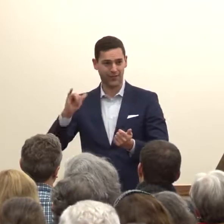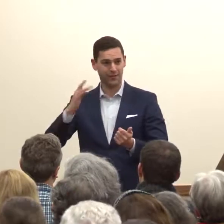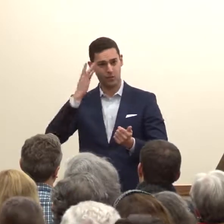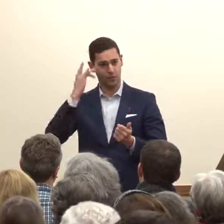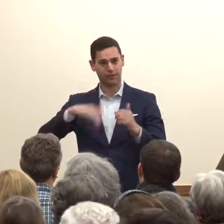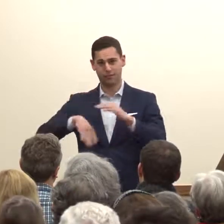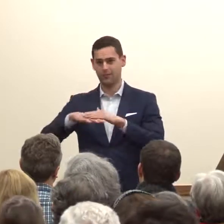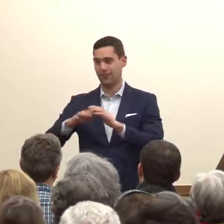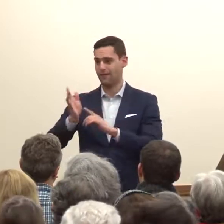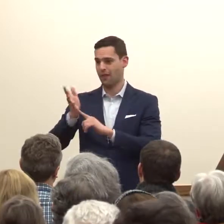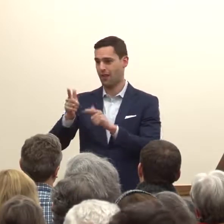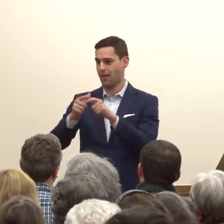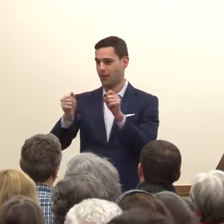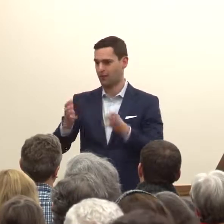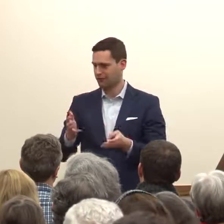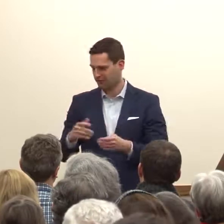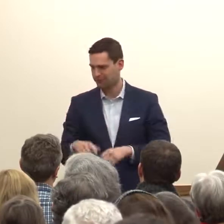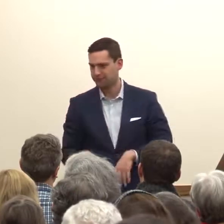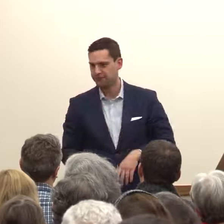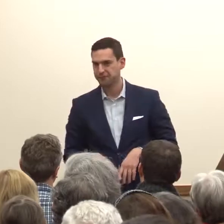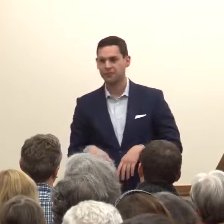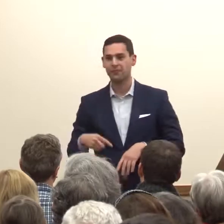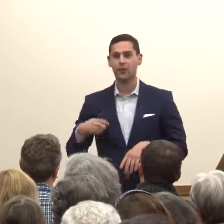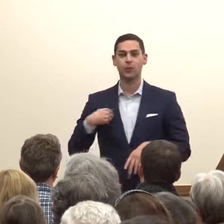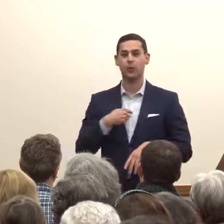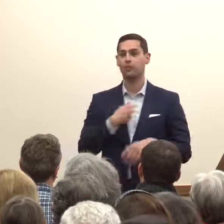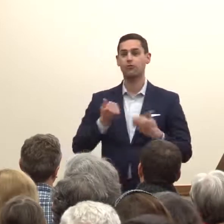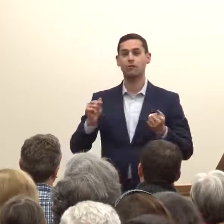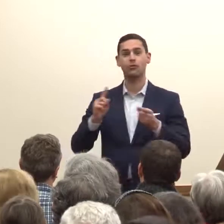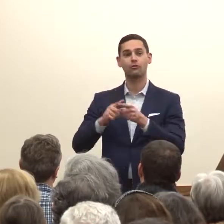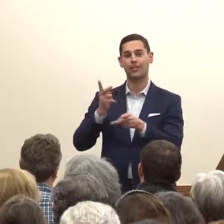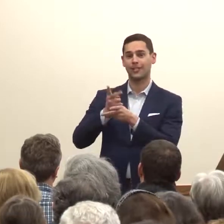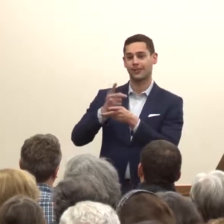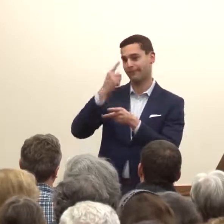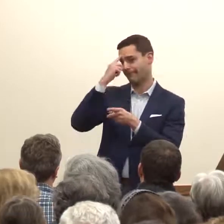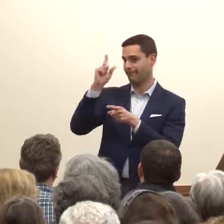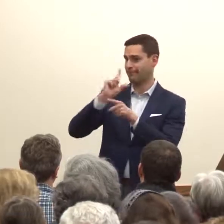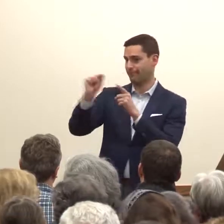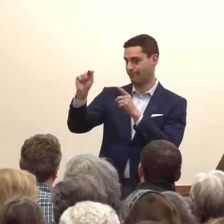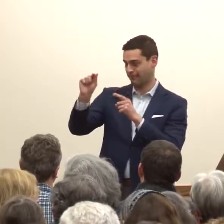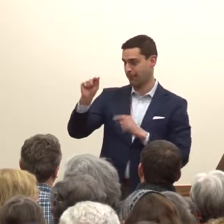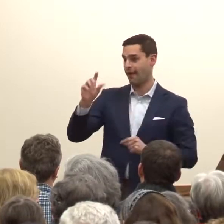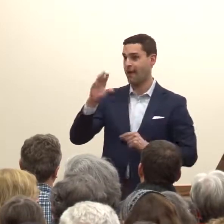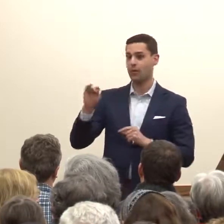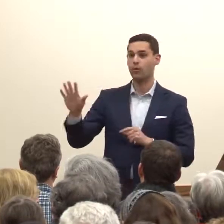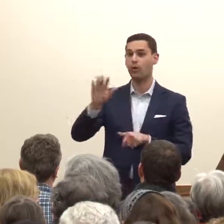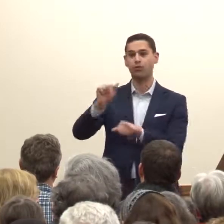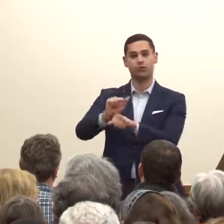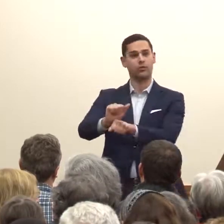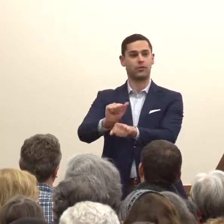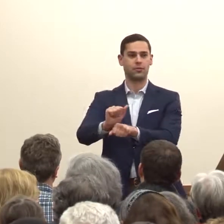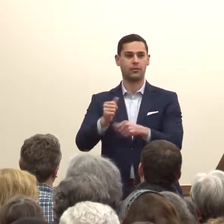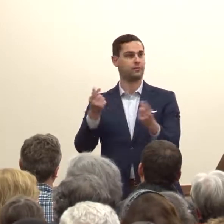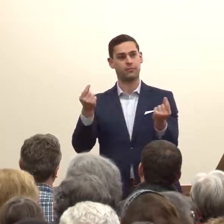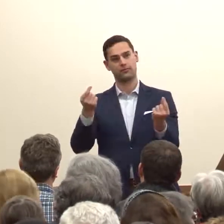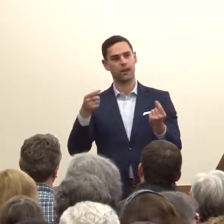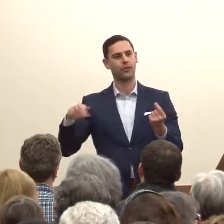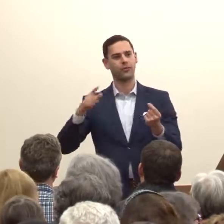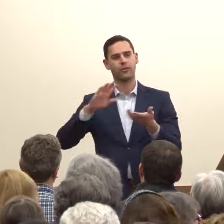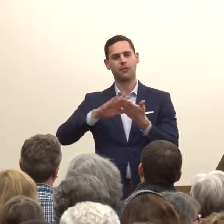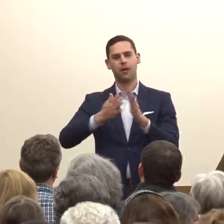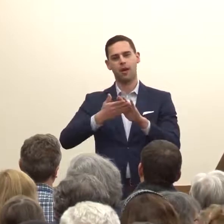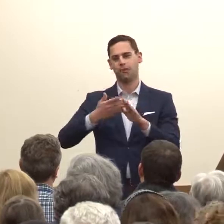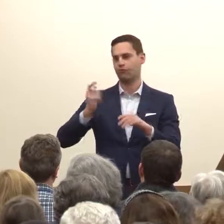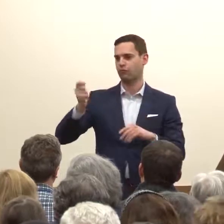5-Minute Linguist is about. So, we're sharpening our wits, and your jobs is to be one of the